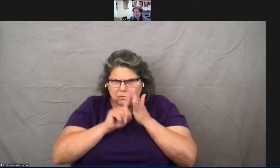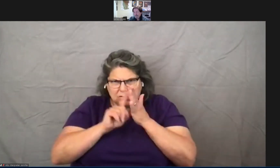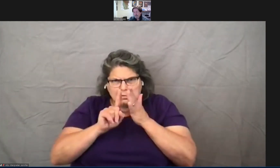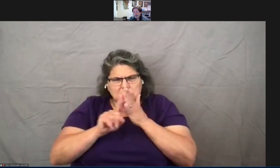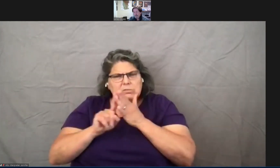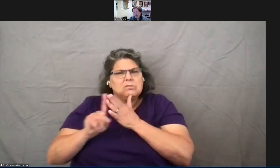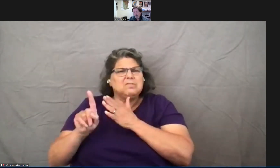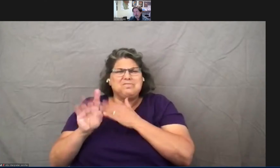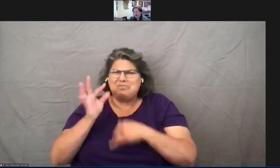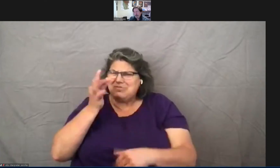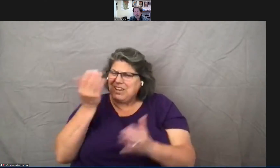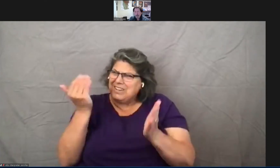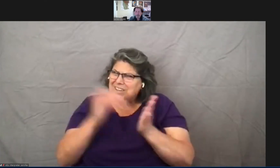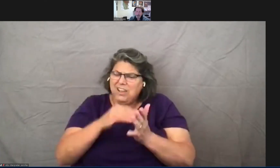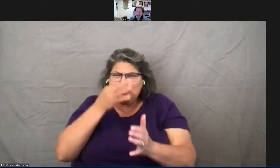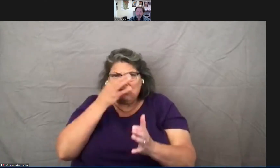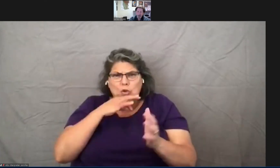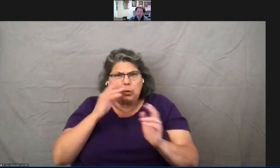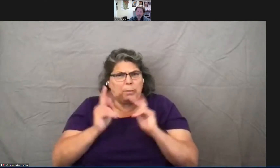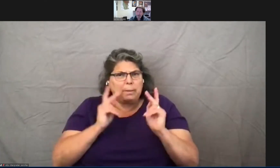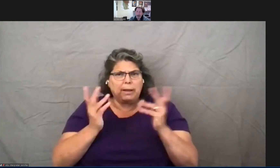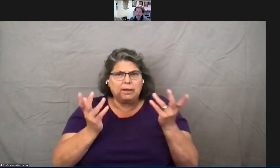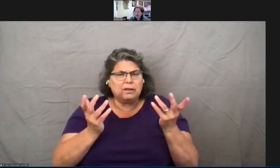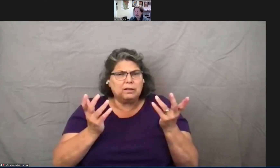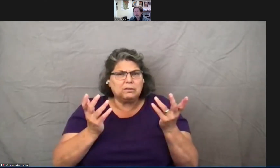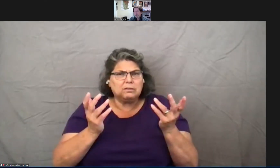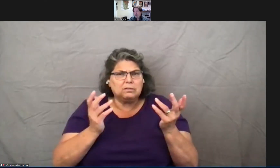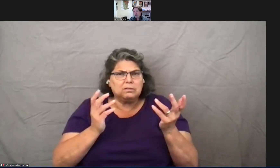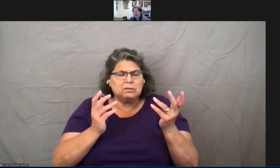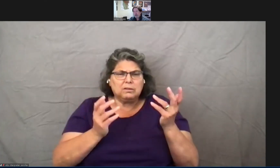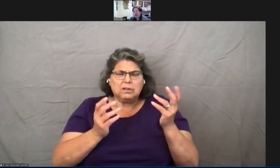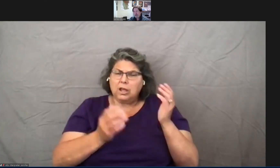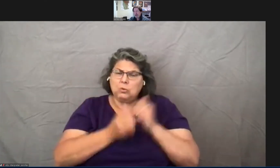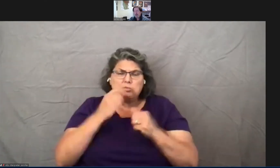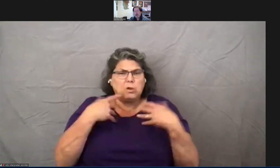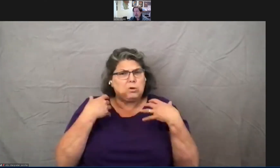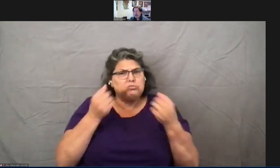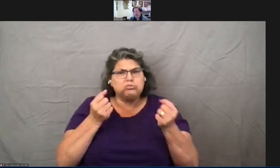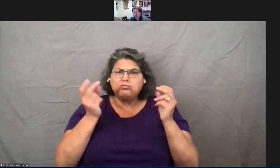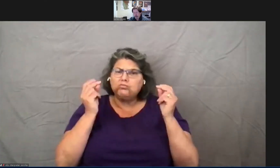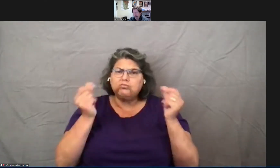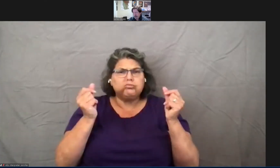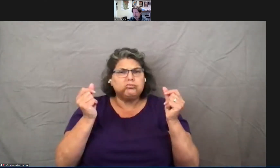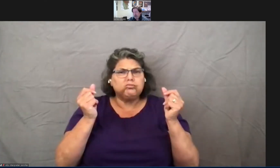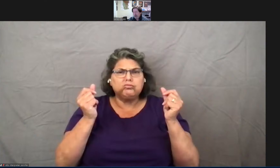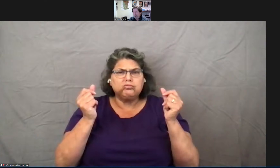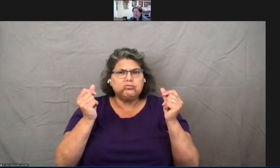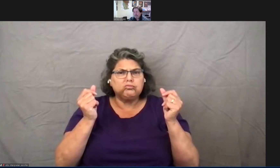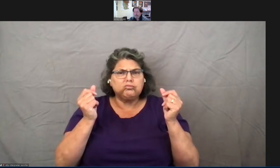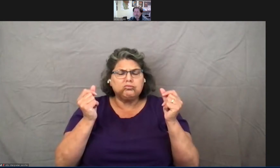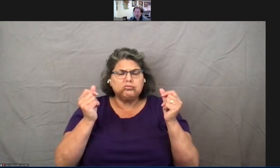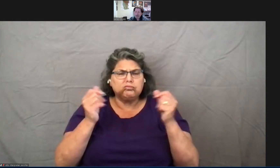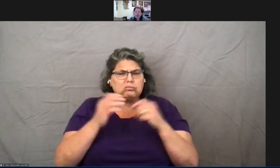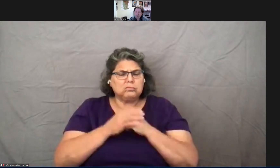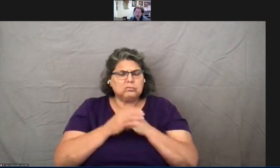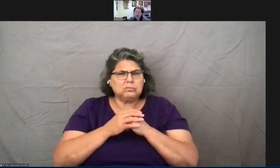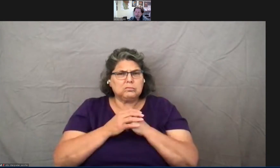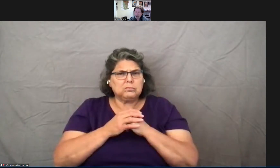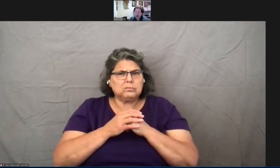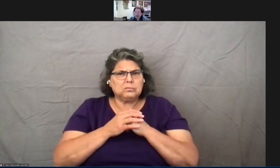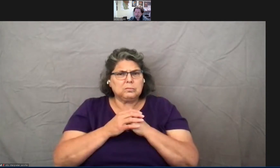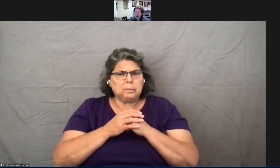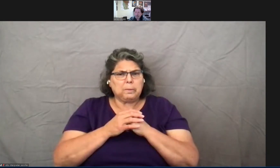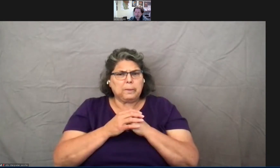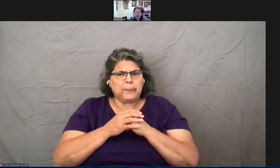small. The recoveries were very rapid and with little sequela, if any. As far